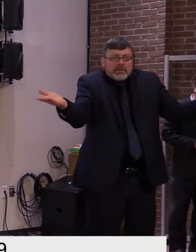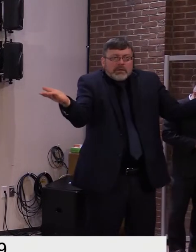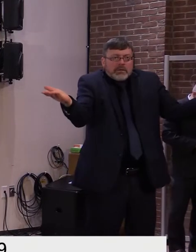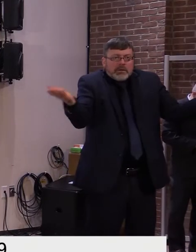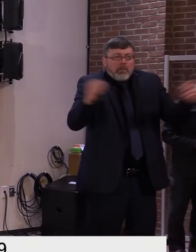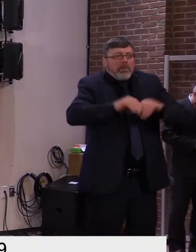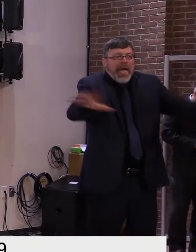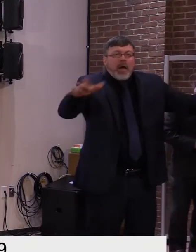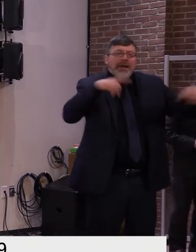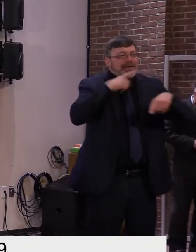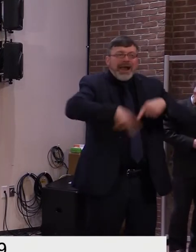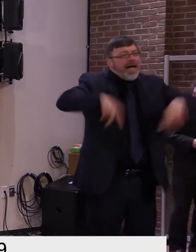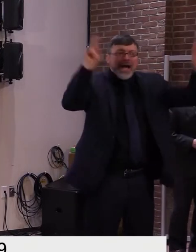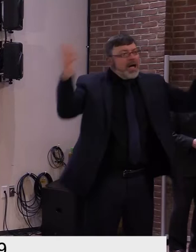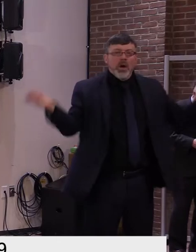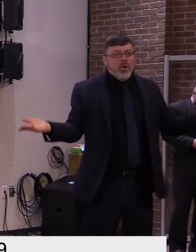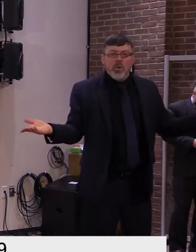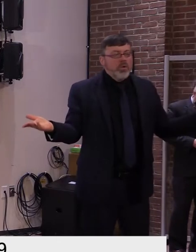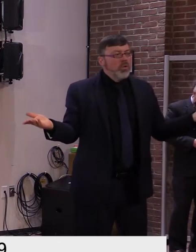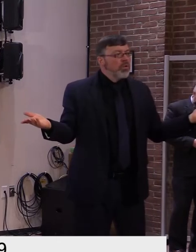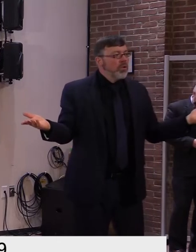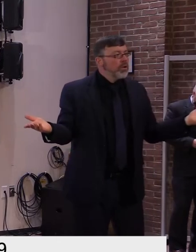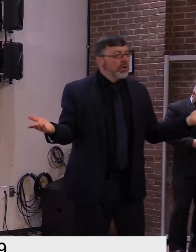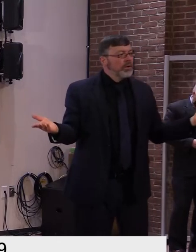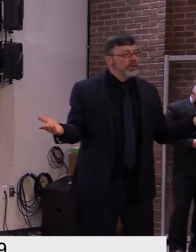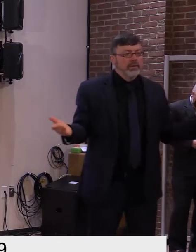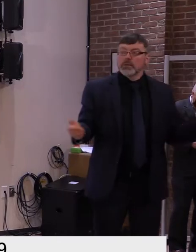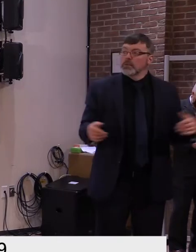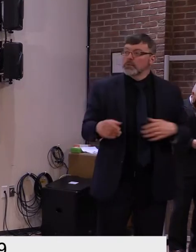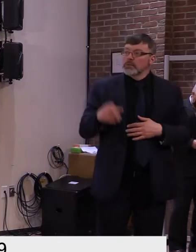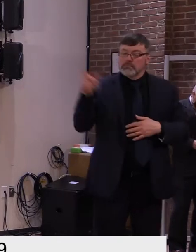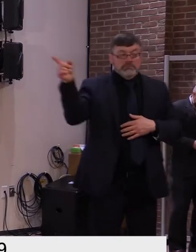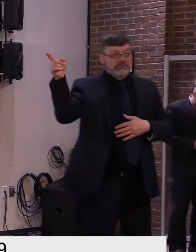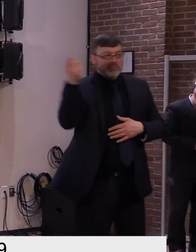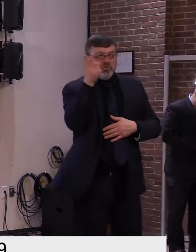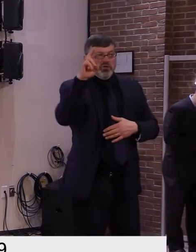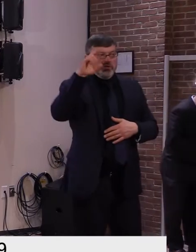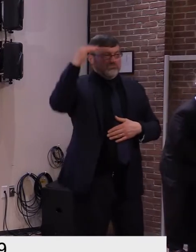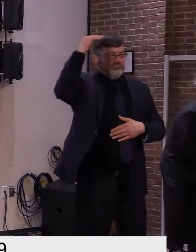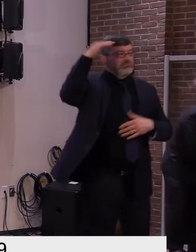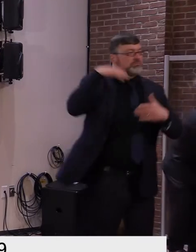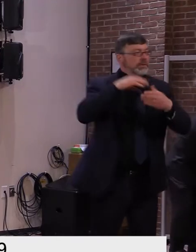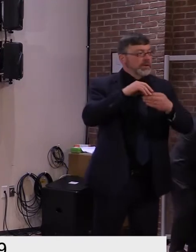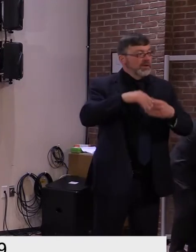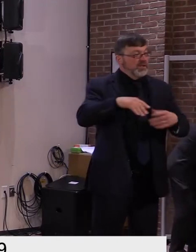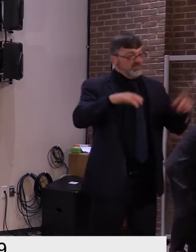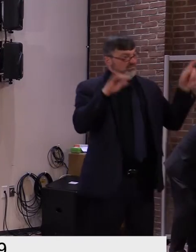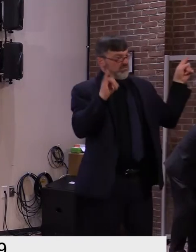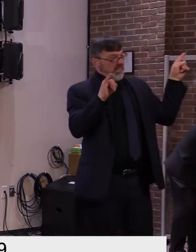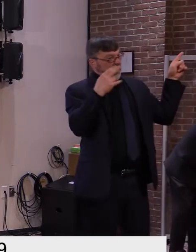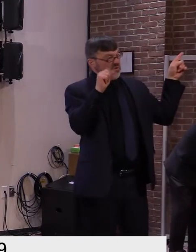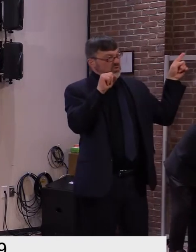Dr. Levine. Yes. So we are aware of the Missisquoi hockey team